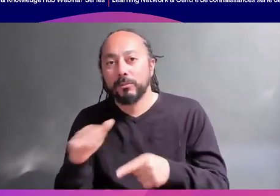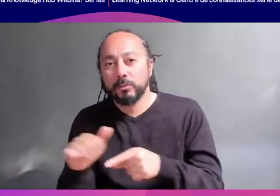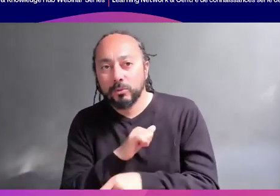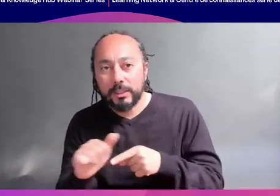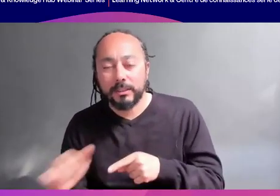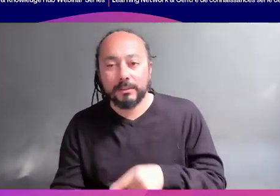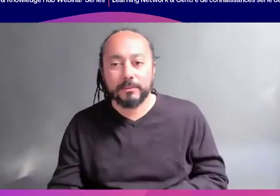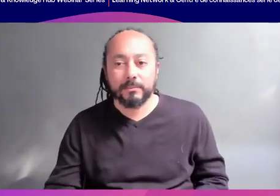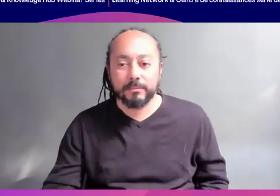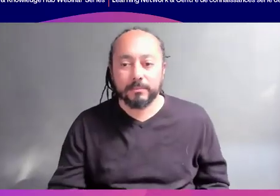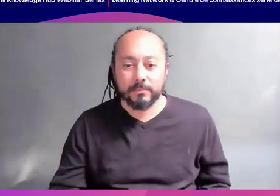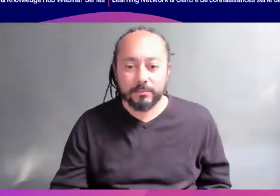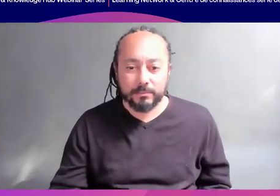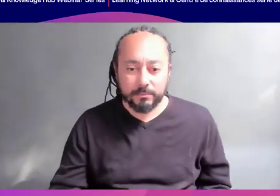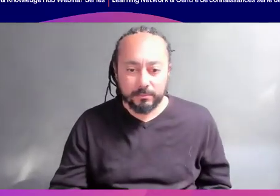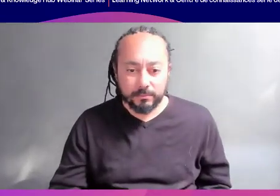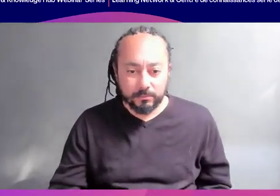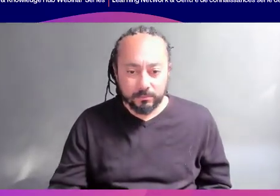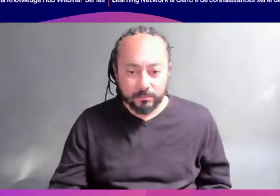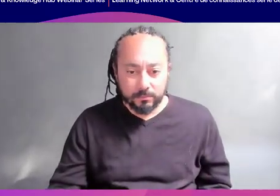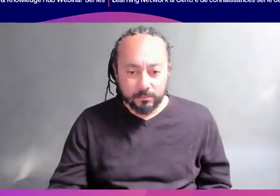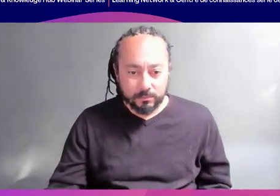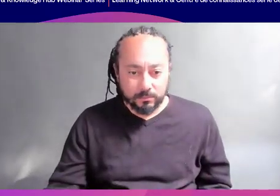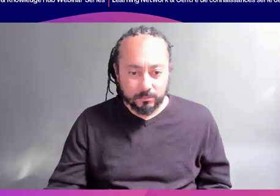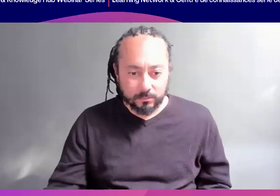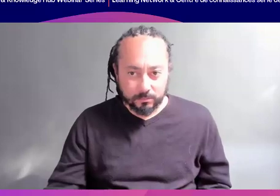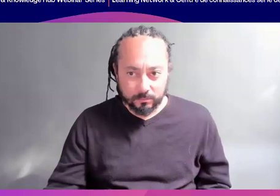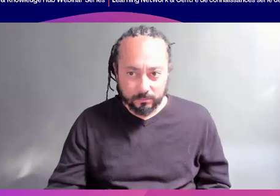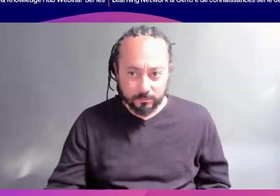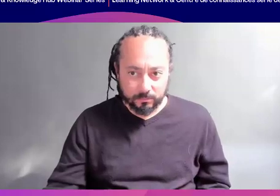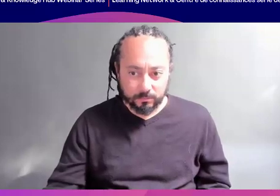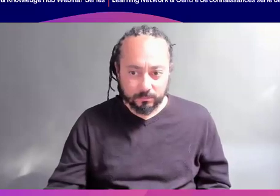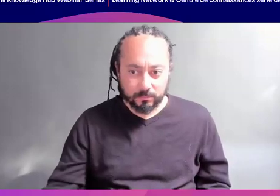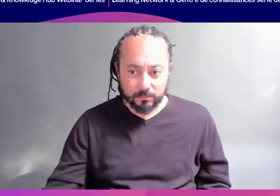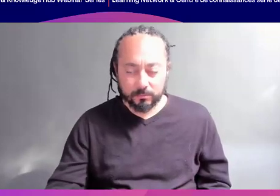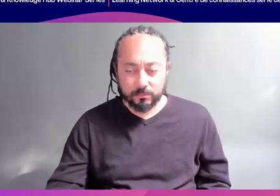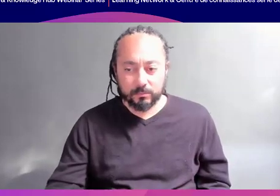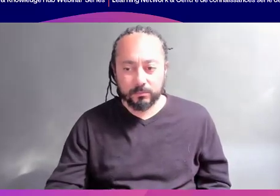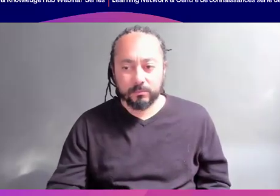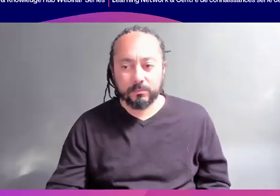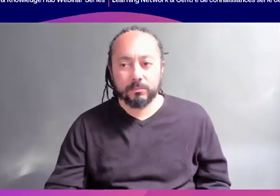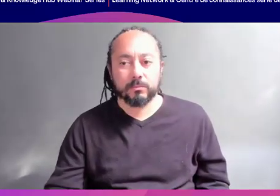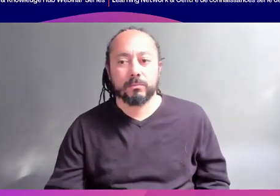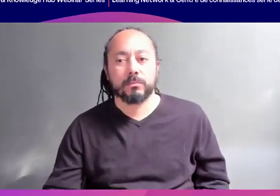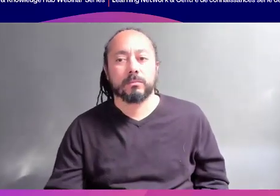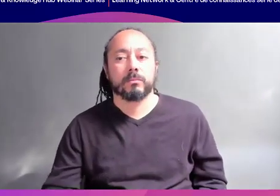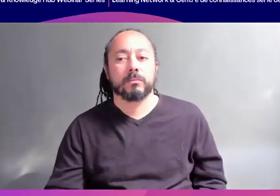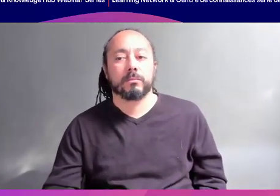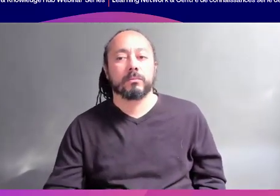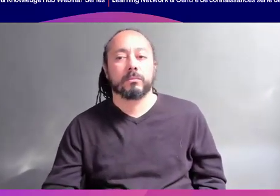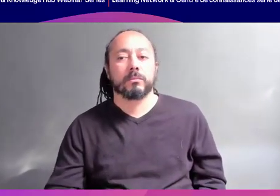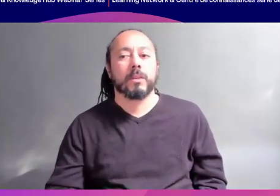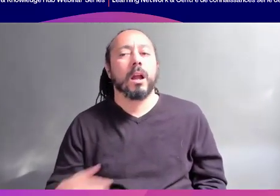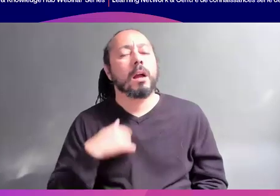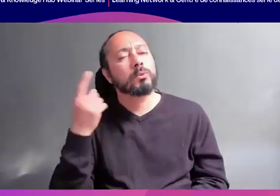I wonder if you might add, are there additional considerations when you're working with a group where